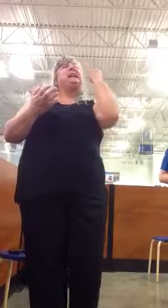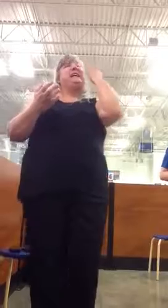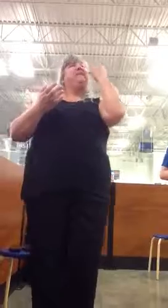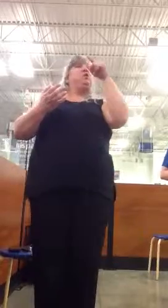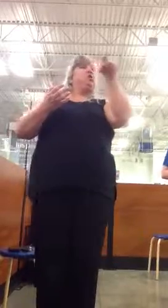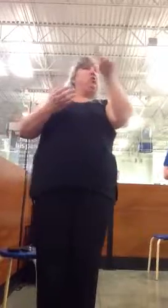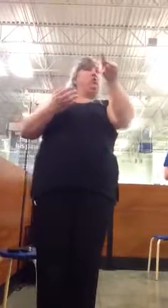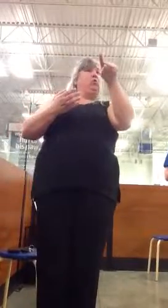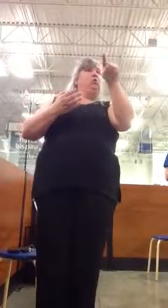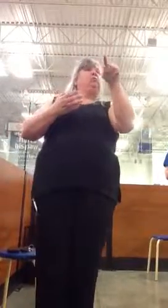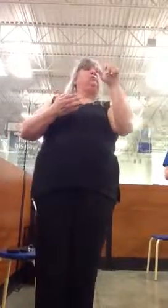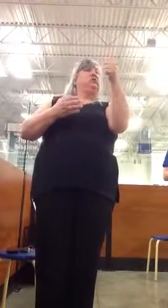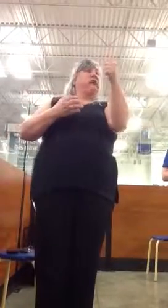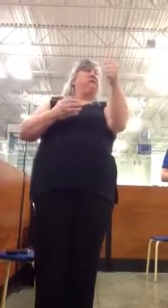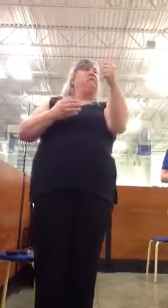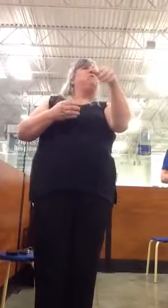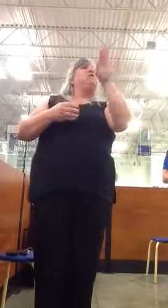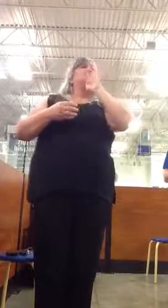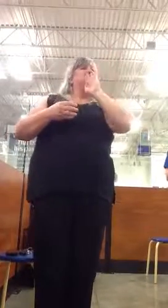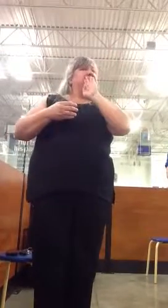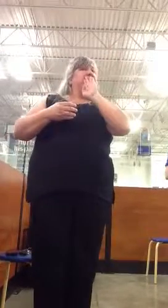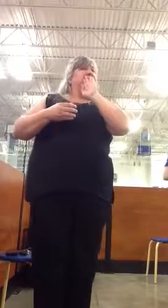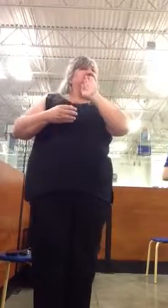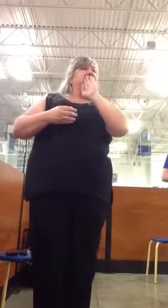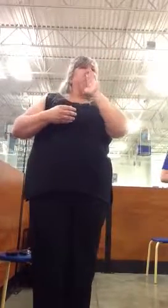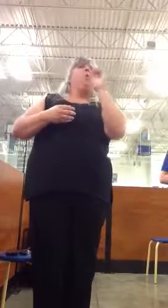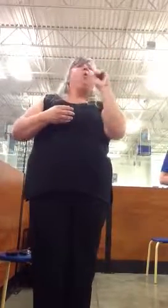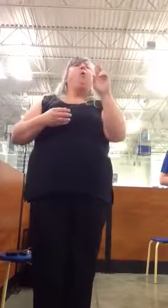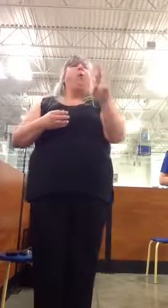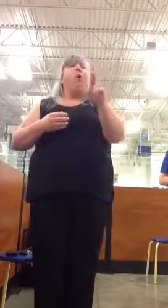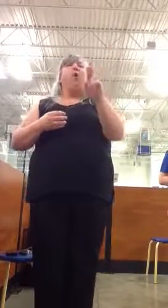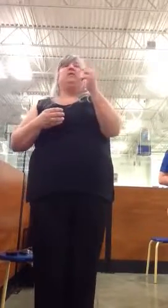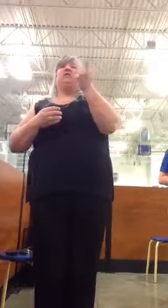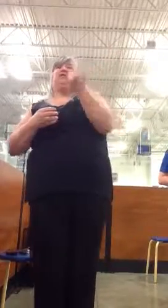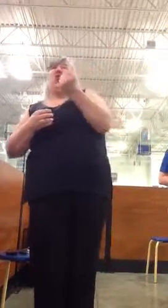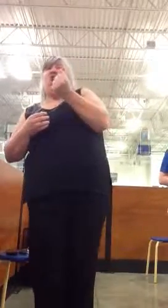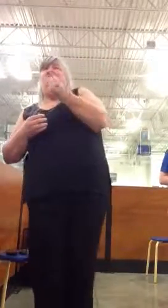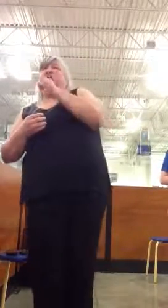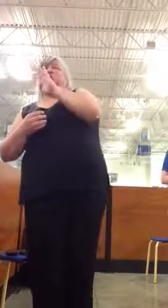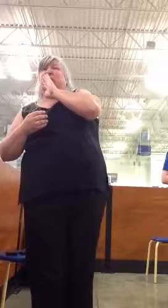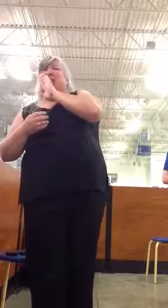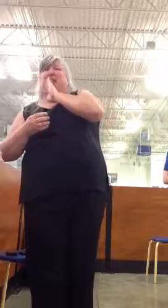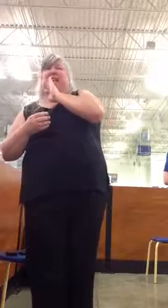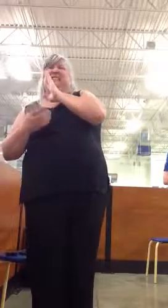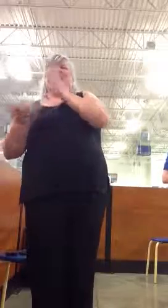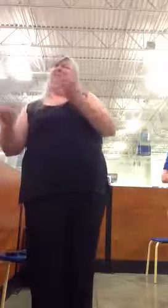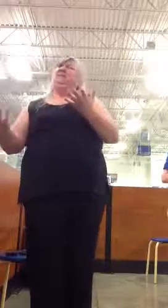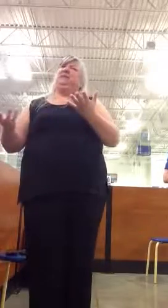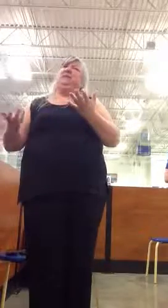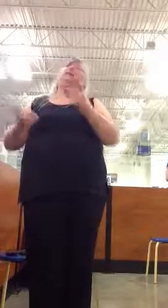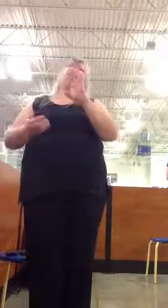frustrated, or when your dog is frustrated. Because they will get frustrated.